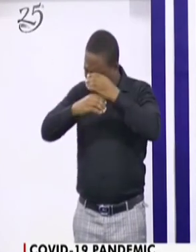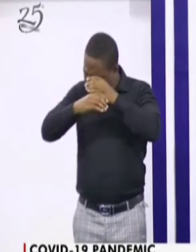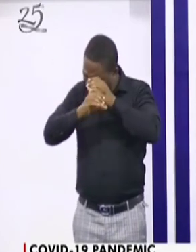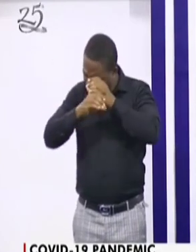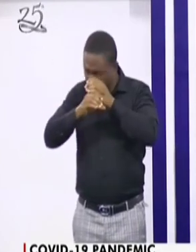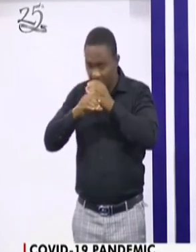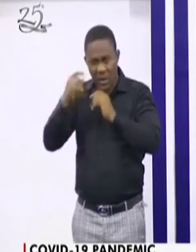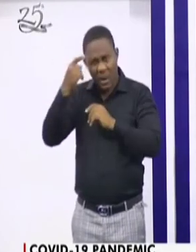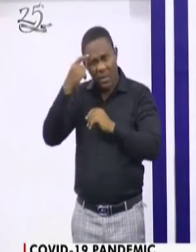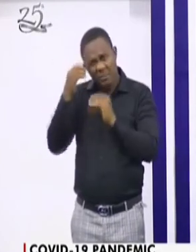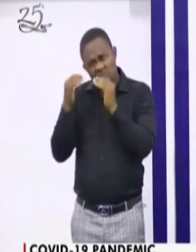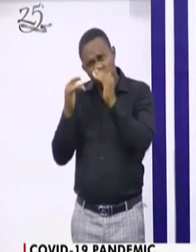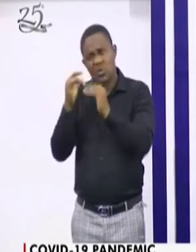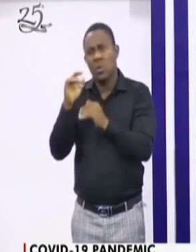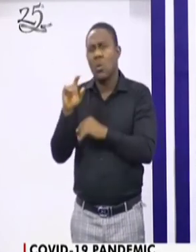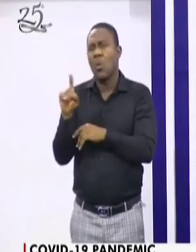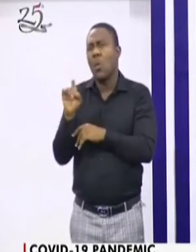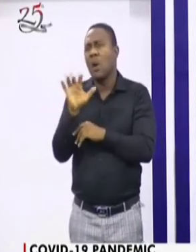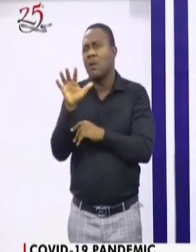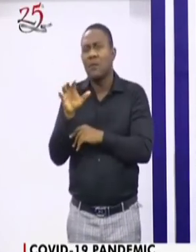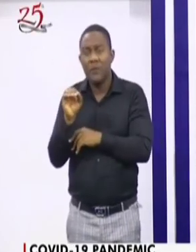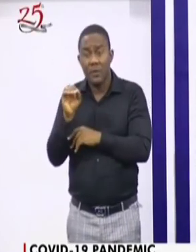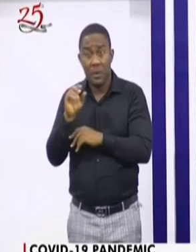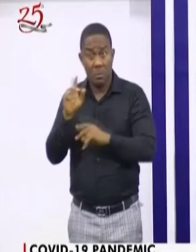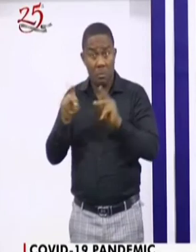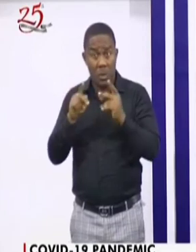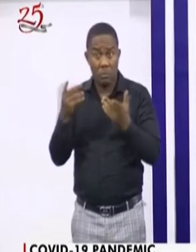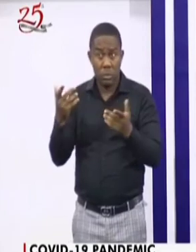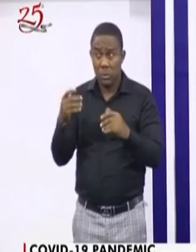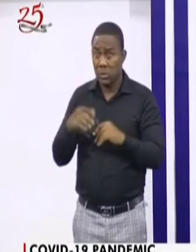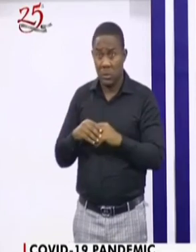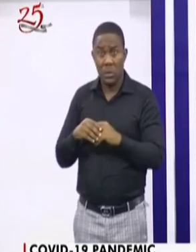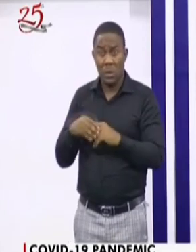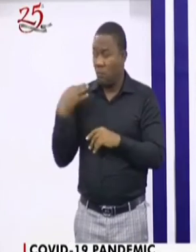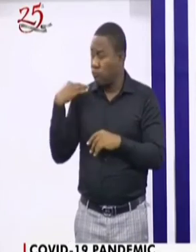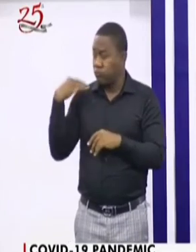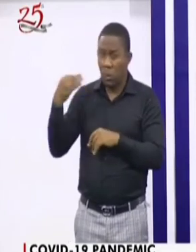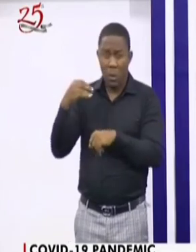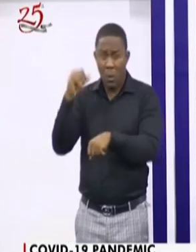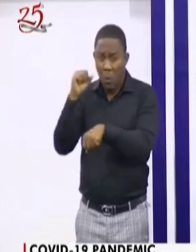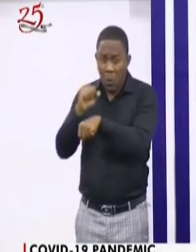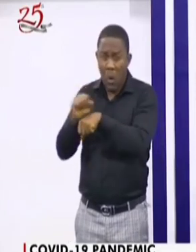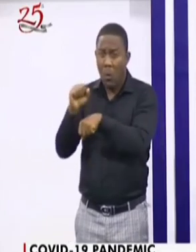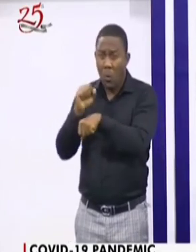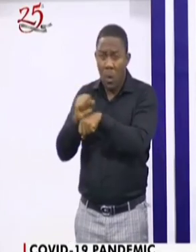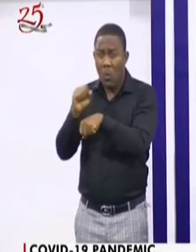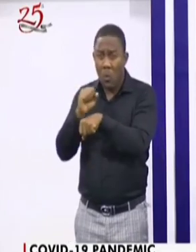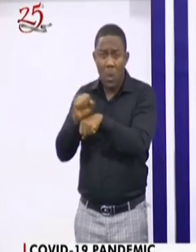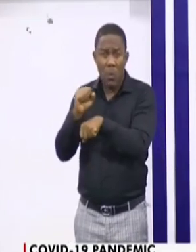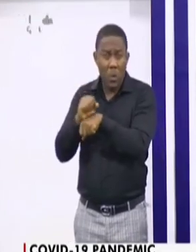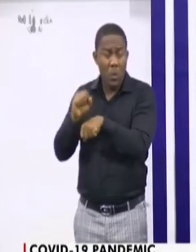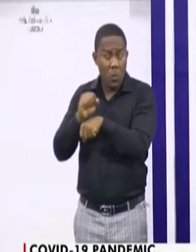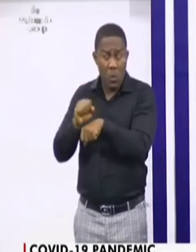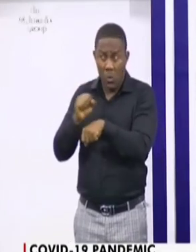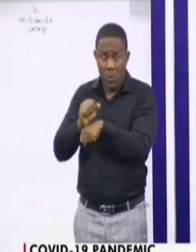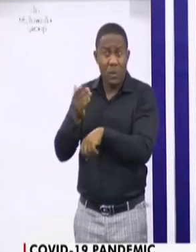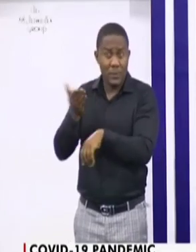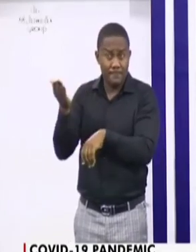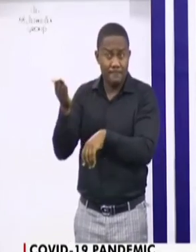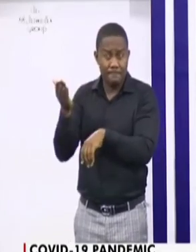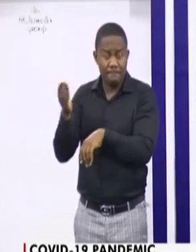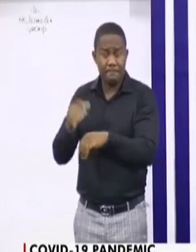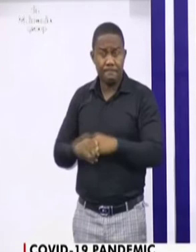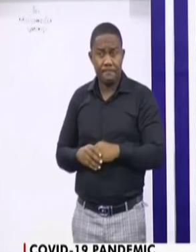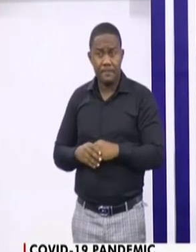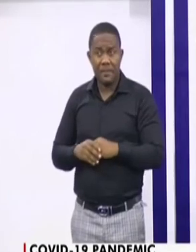close to over 150 people who have worked tirelessly to give